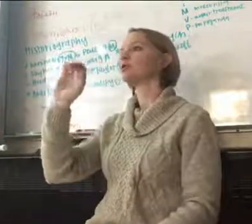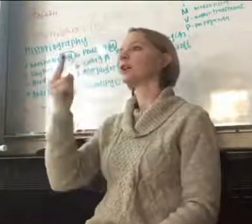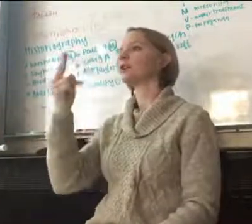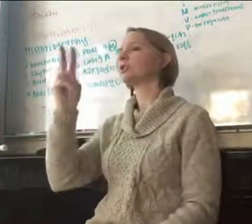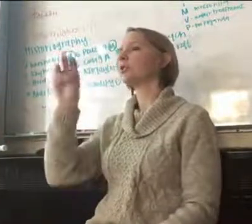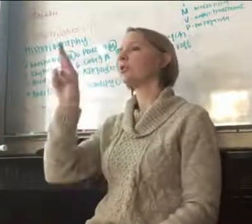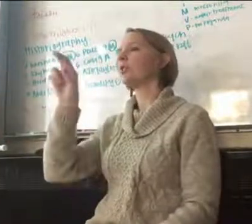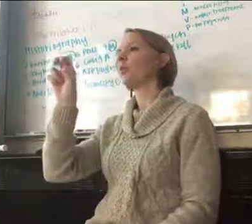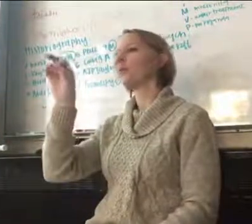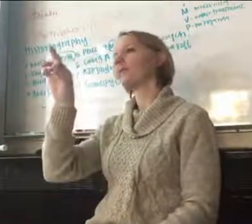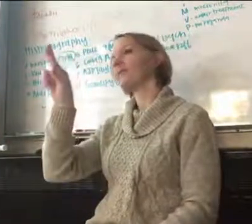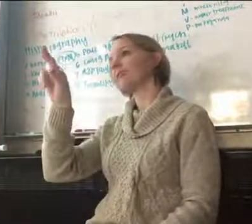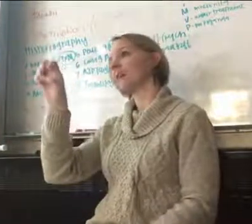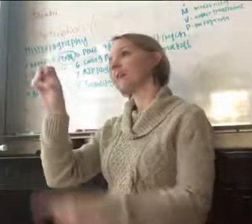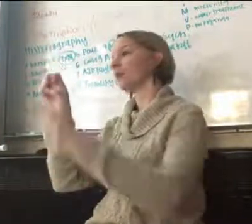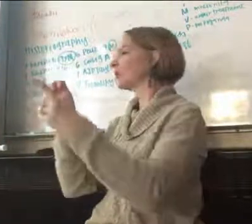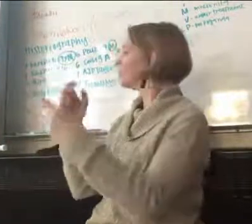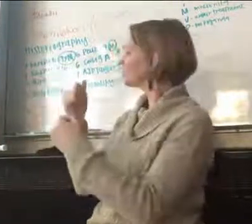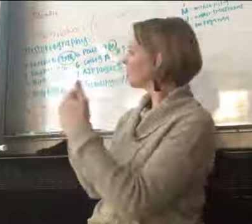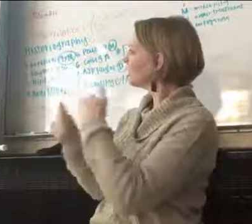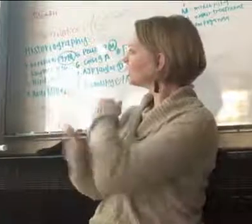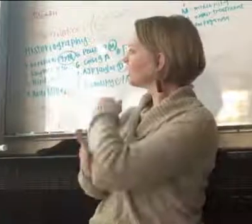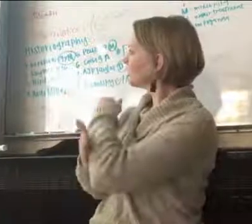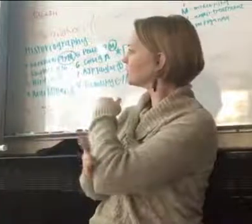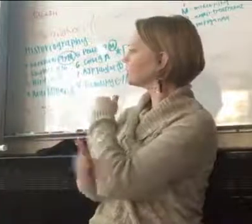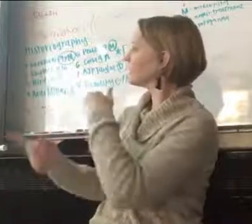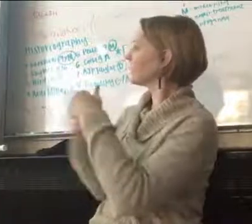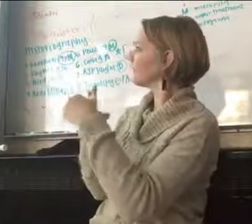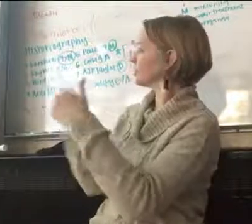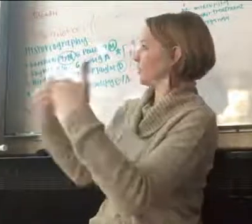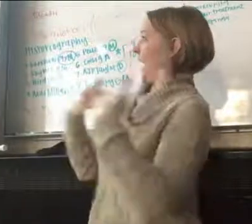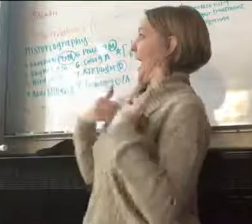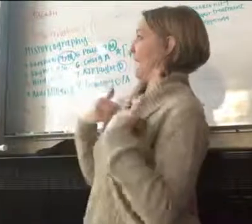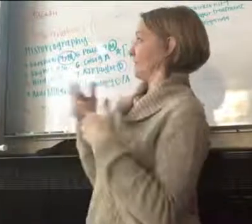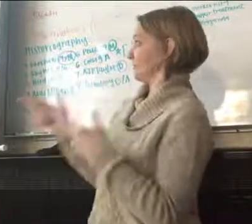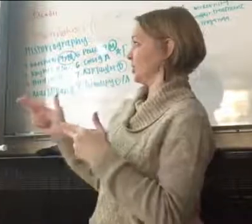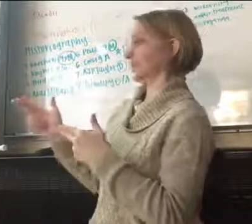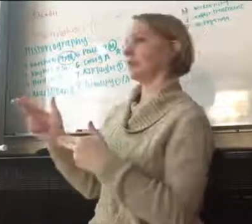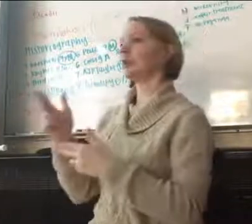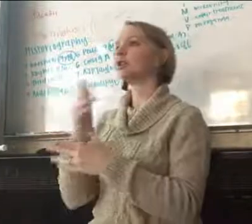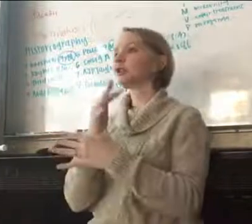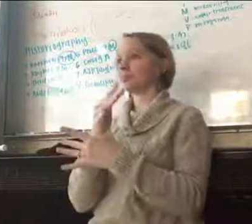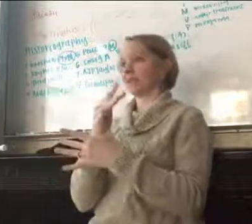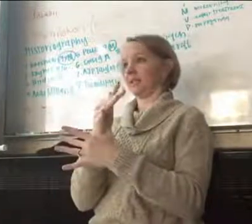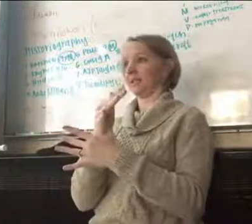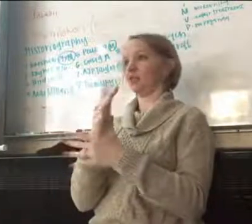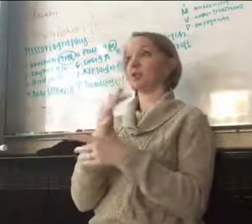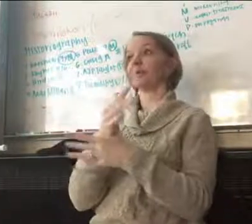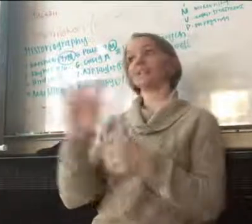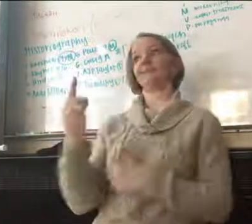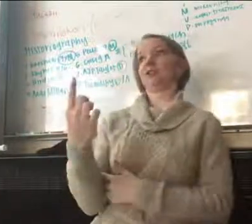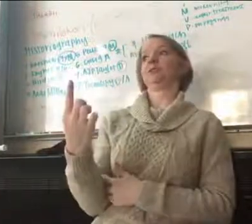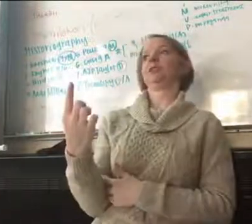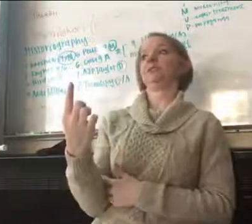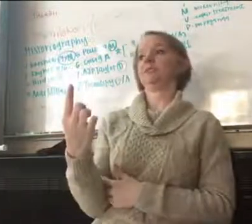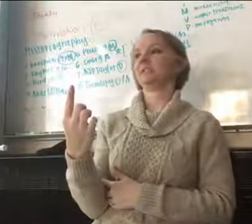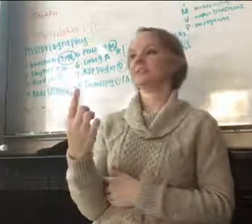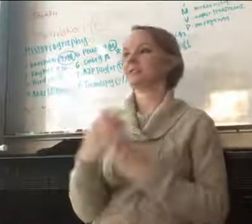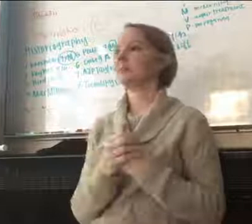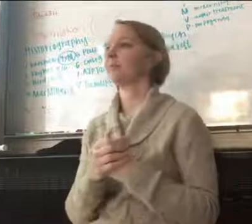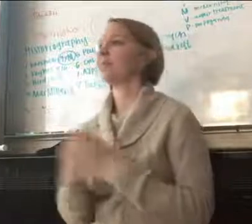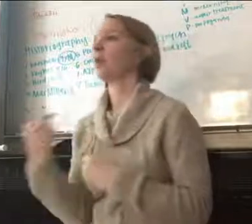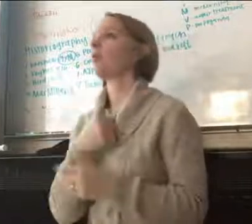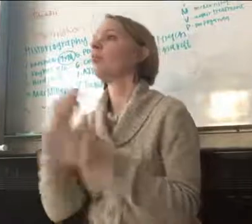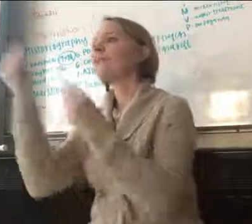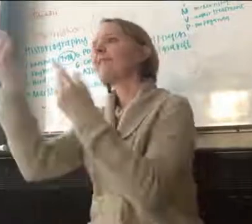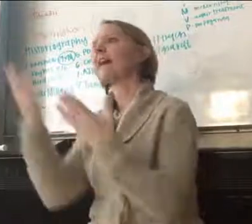Yeah. So, which countries were the first ones that had the machine gun? Germany. Germany is the first ones. So we find